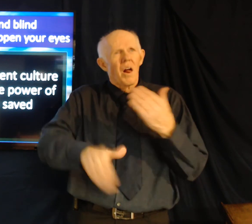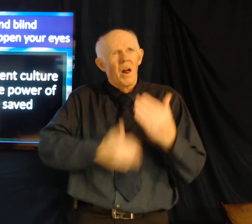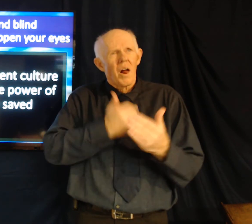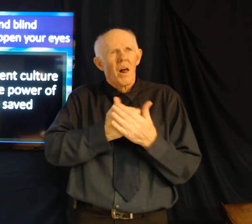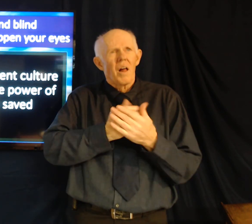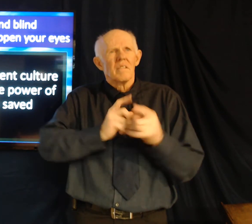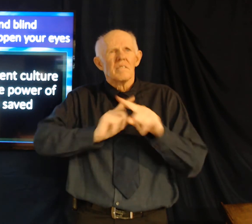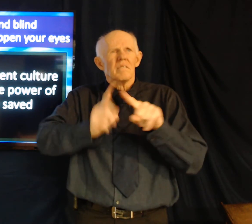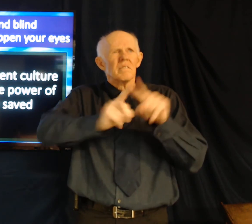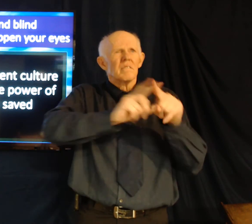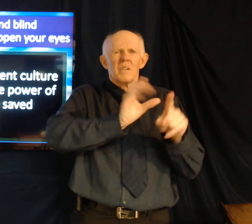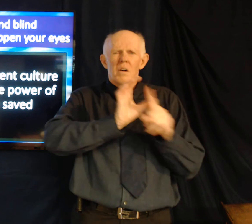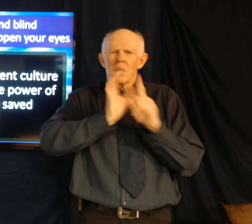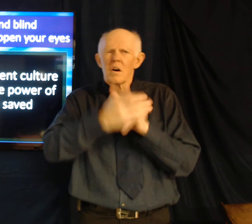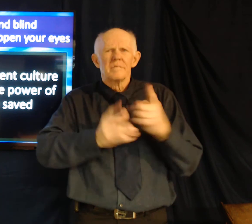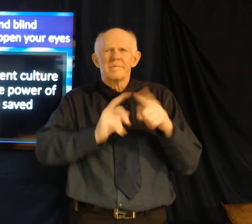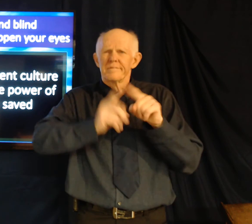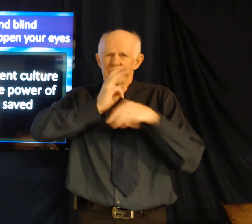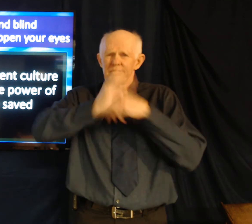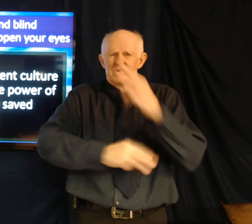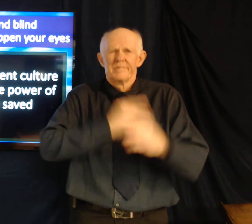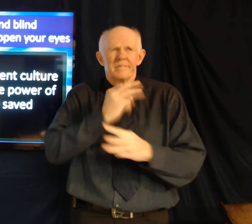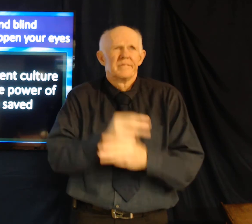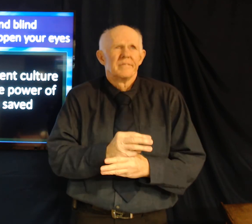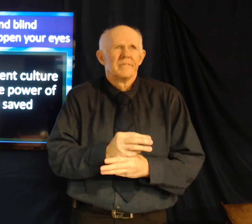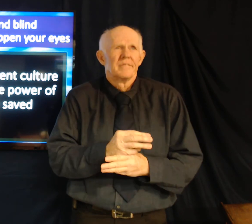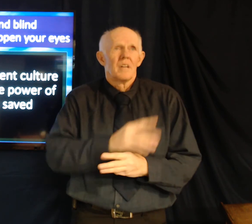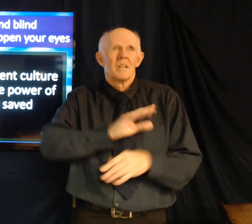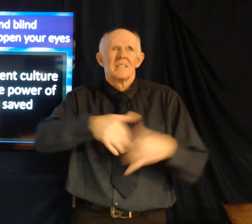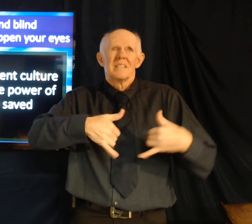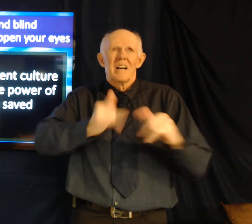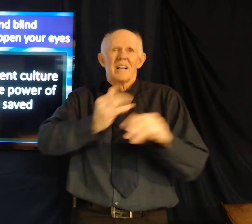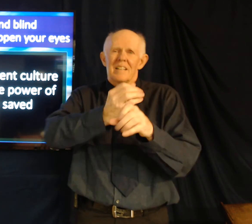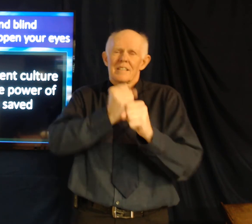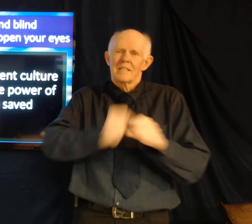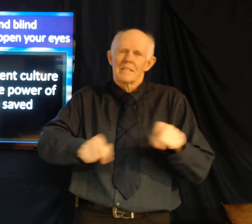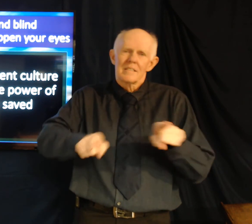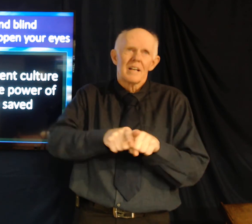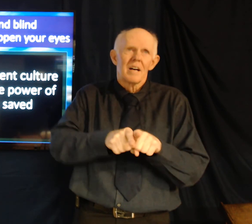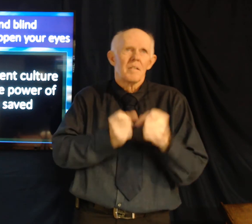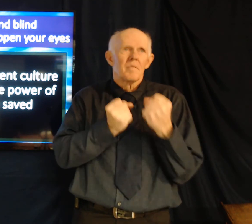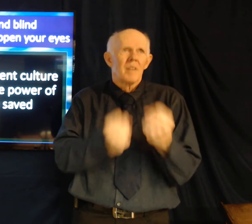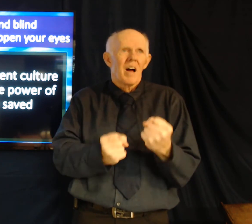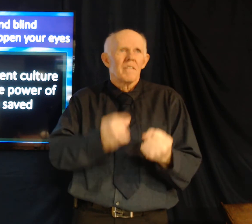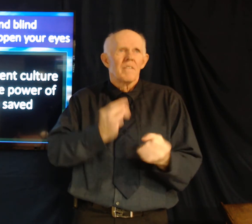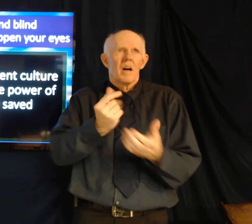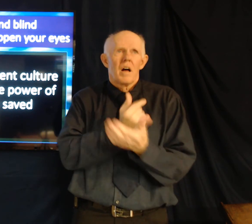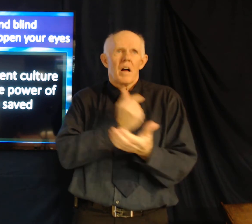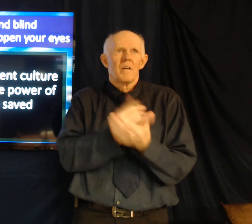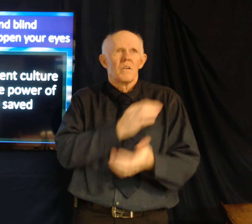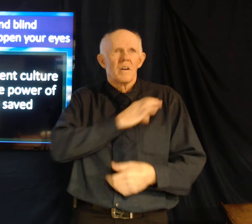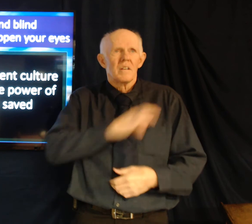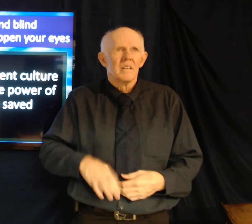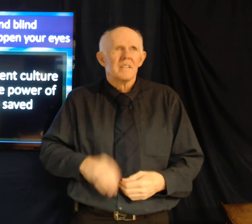yes all men all of them are different cultures but they still receive the same power of the gospel